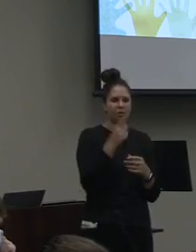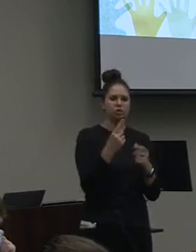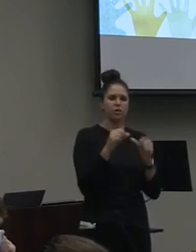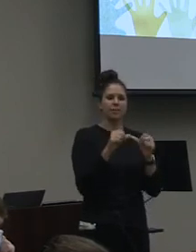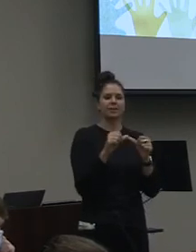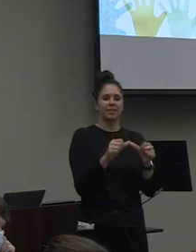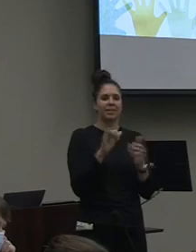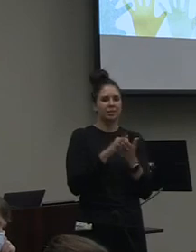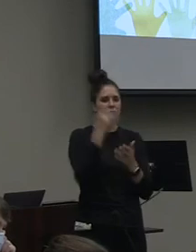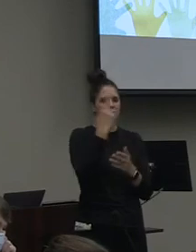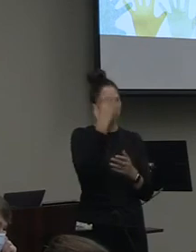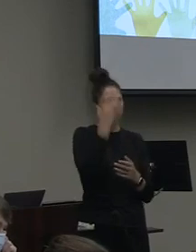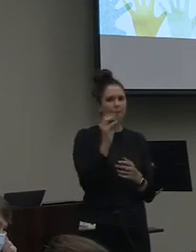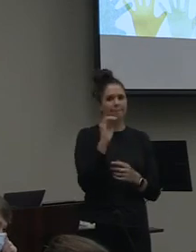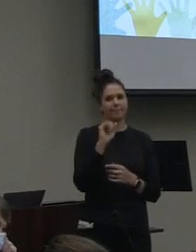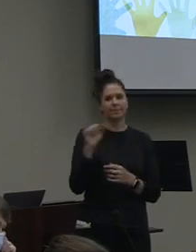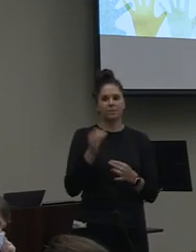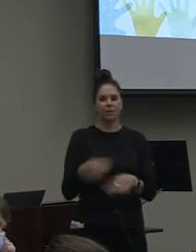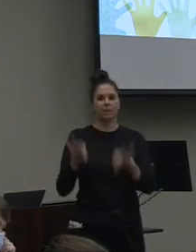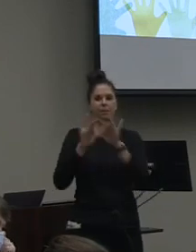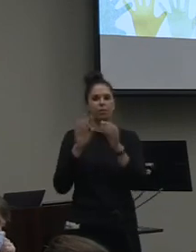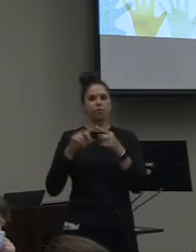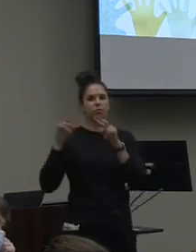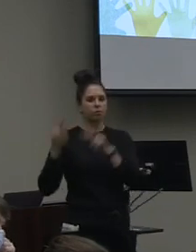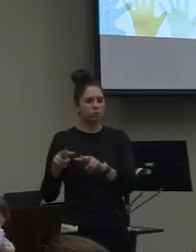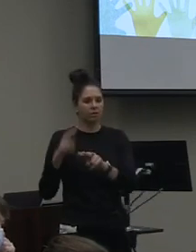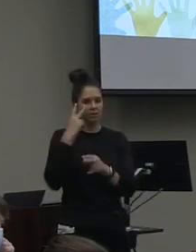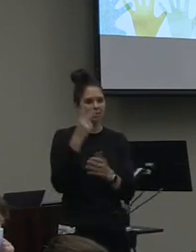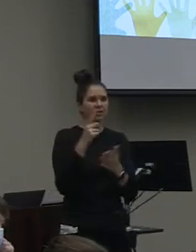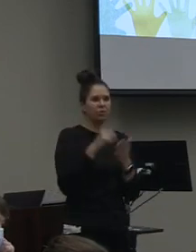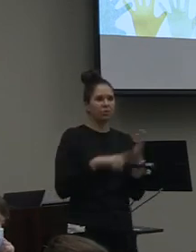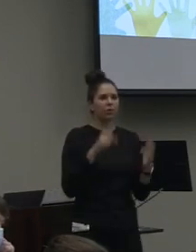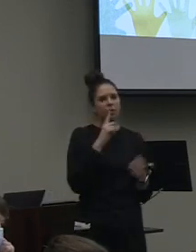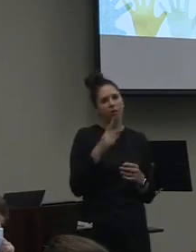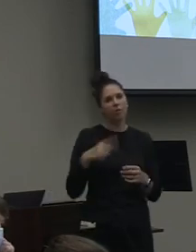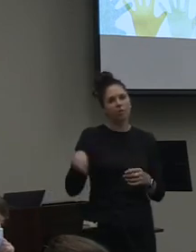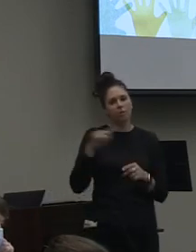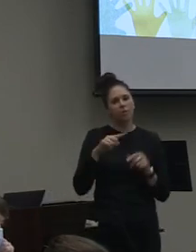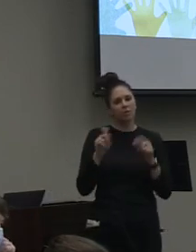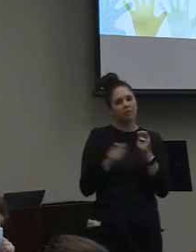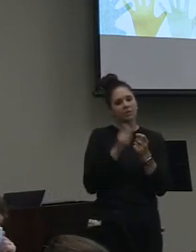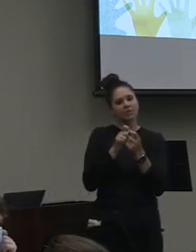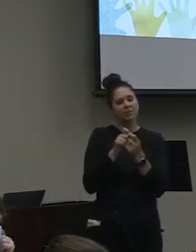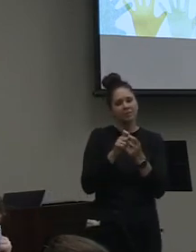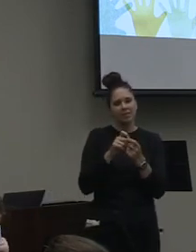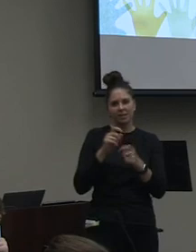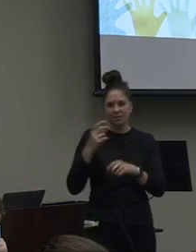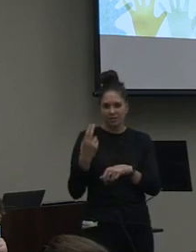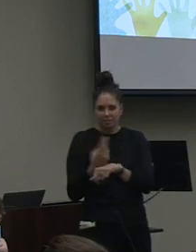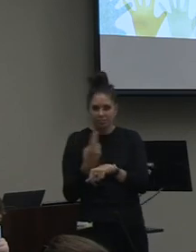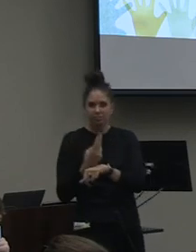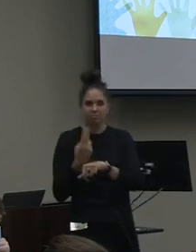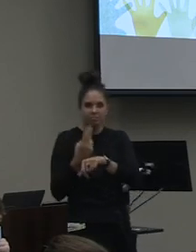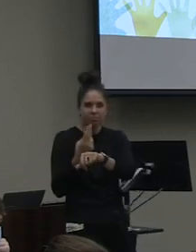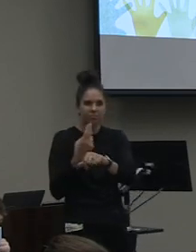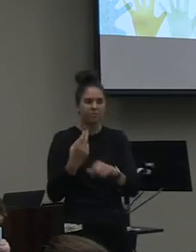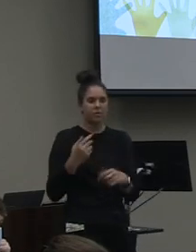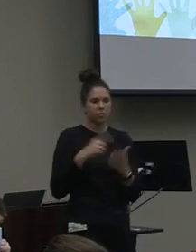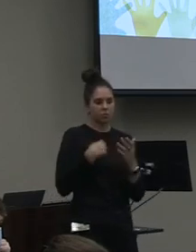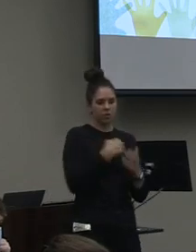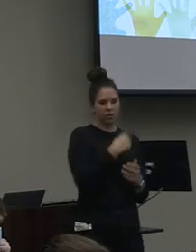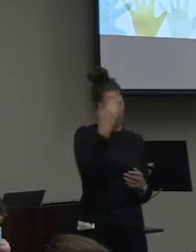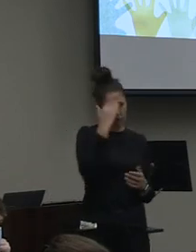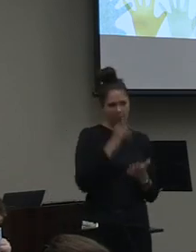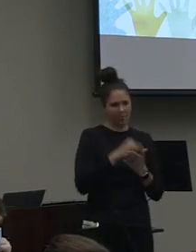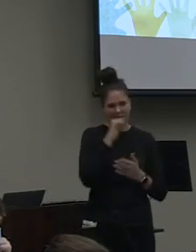that Mississippi is important to look at and see what are those, you know, specific implementations. And of course, what we know is that it didn't